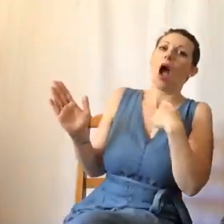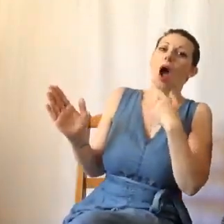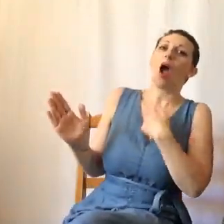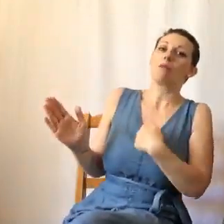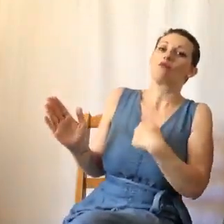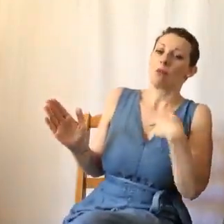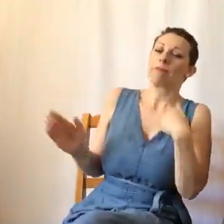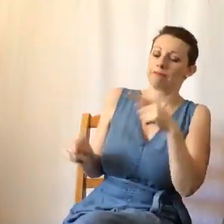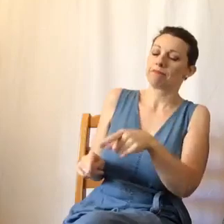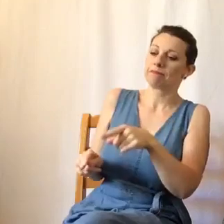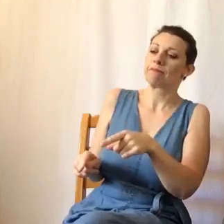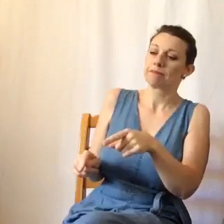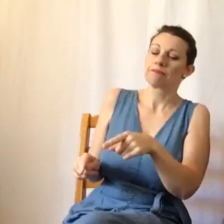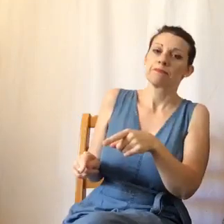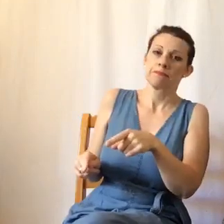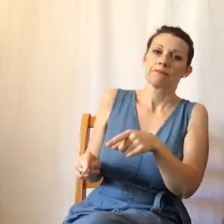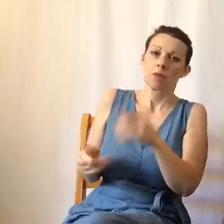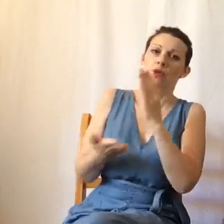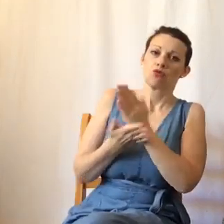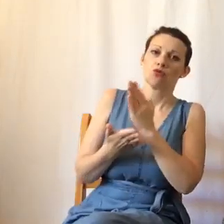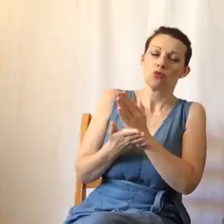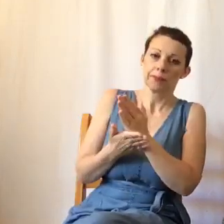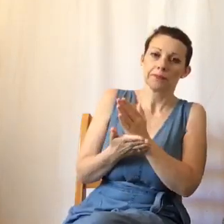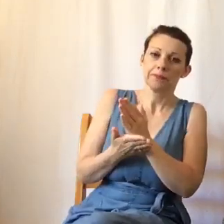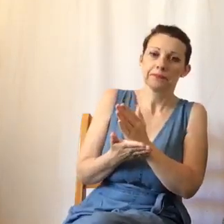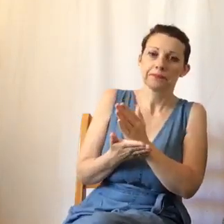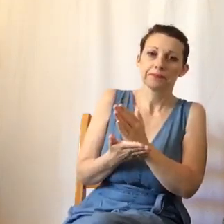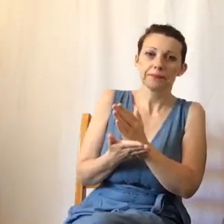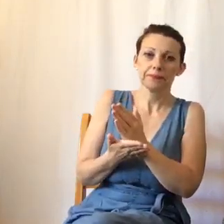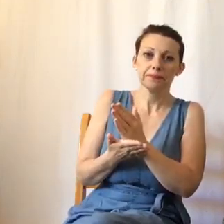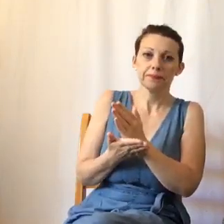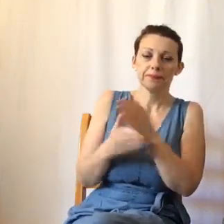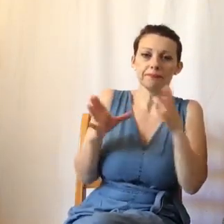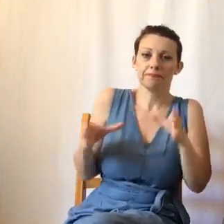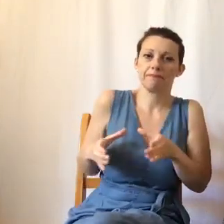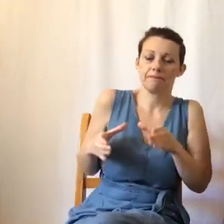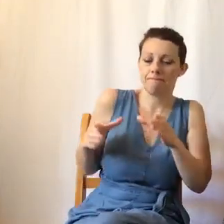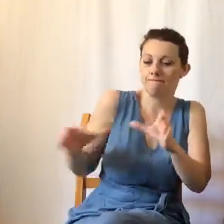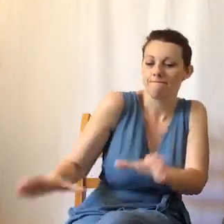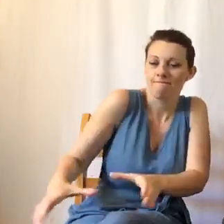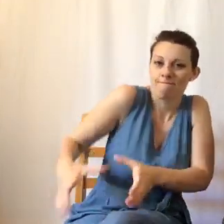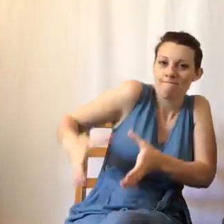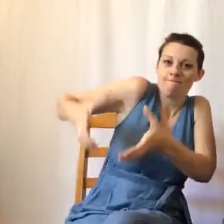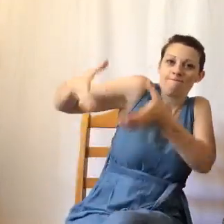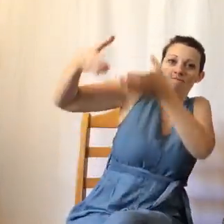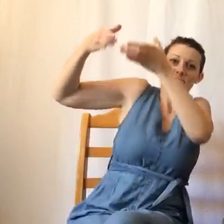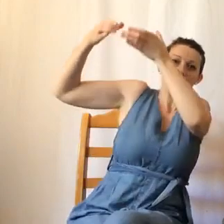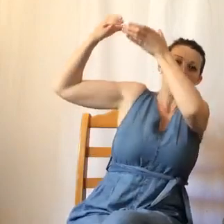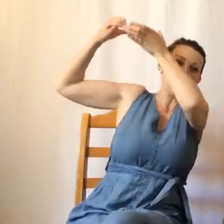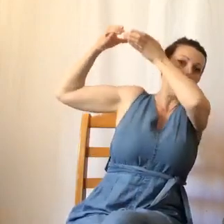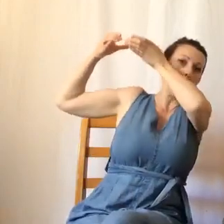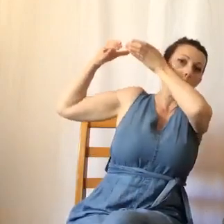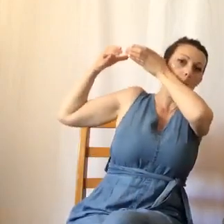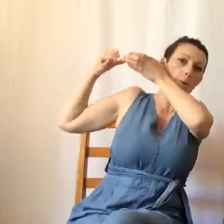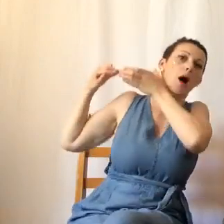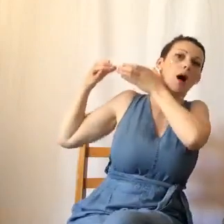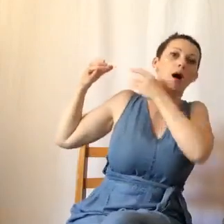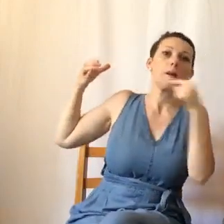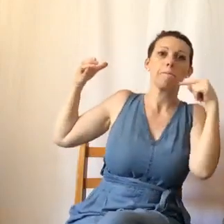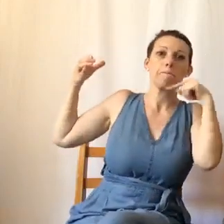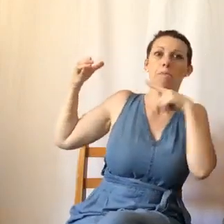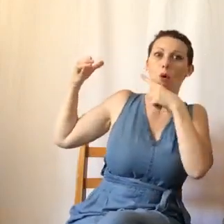Woblin. My word is always true. She plonked him on her giant shoulder. He